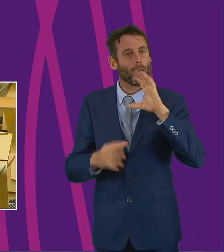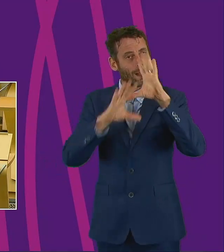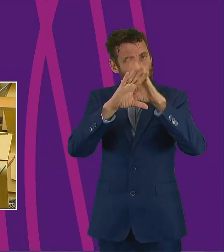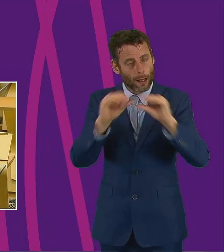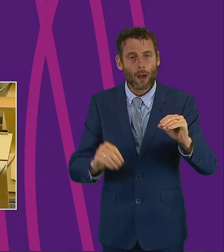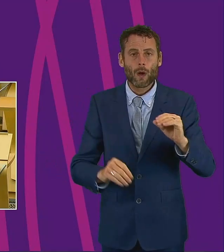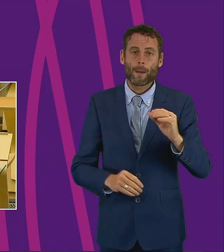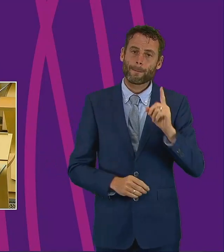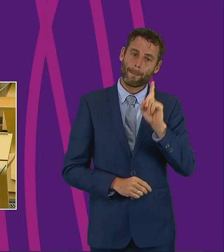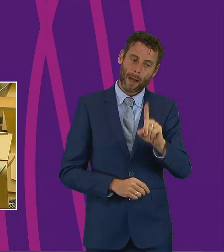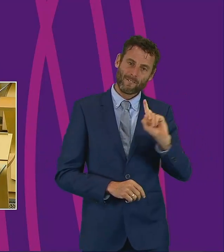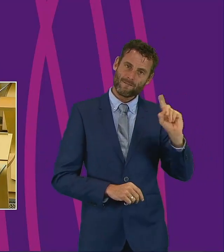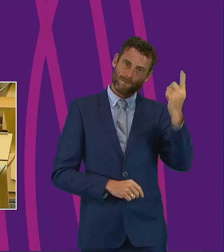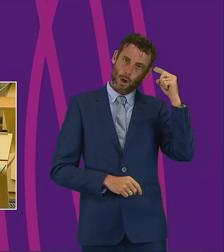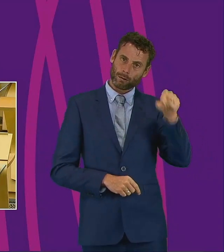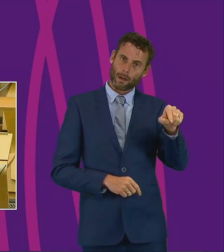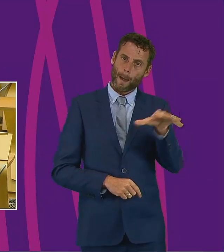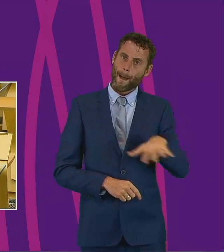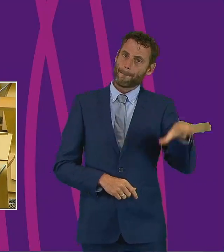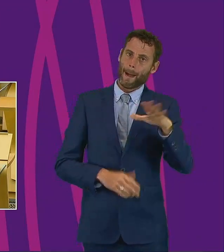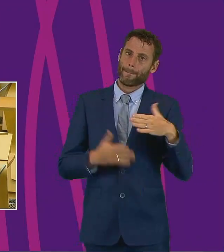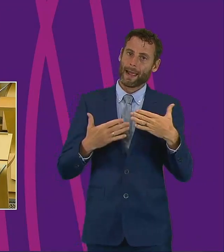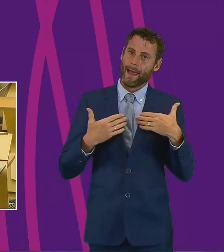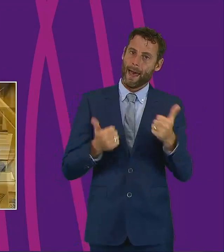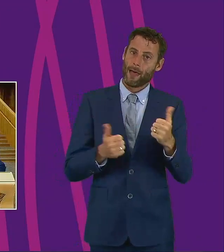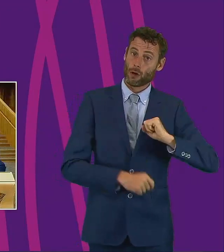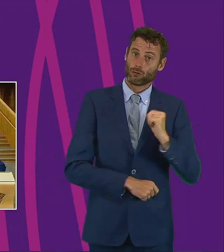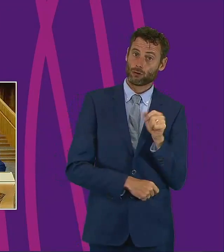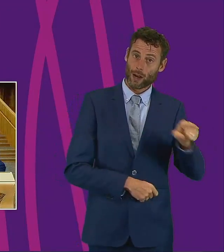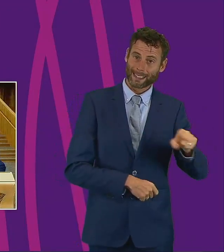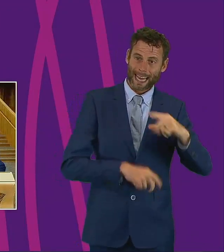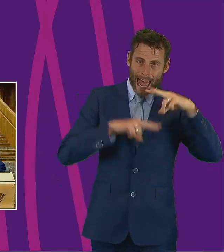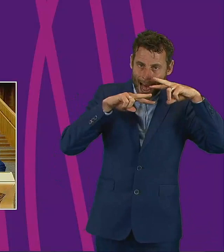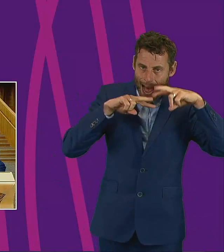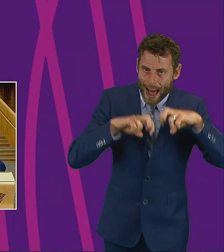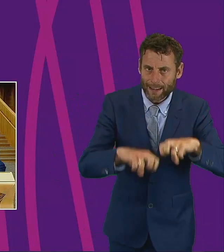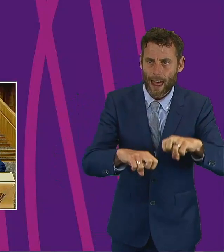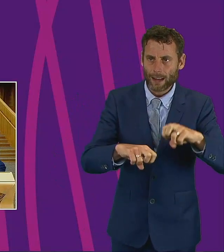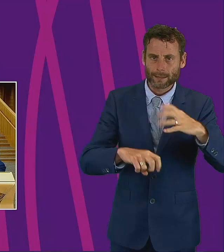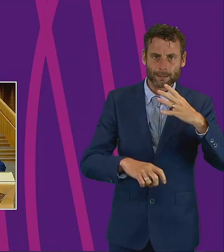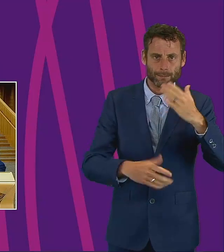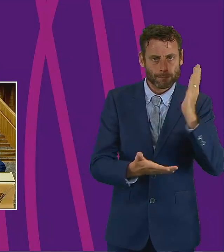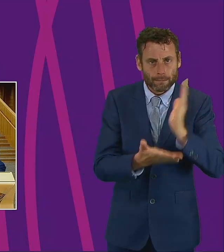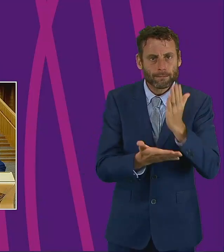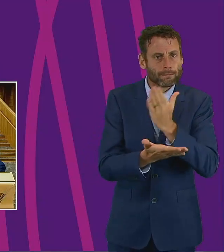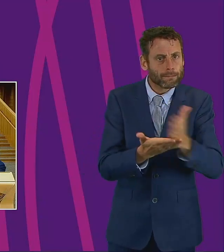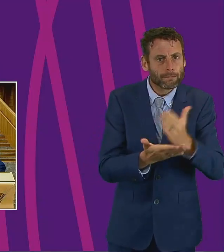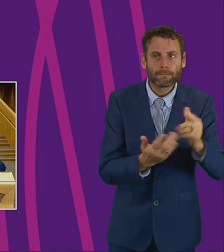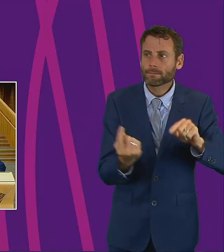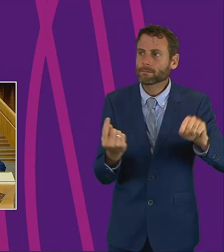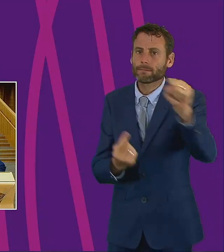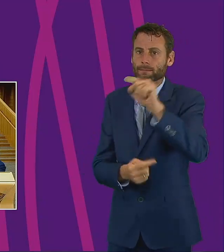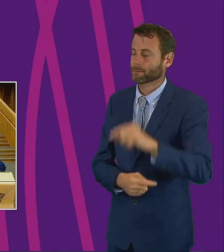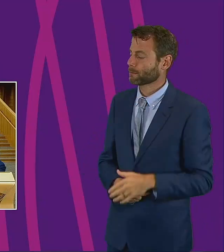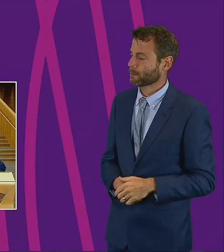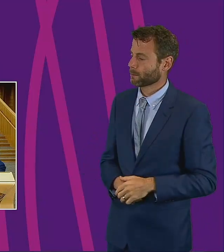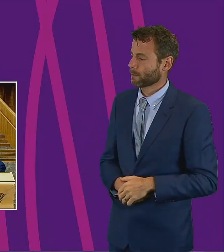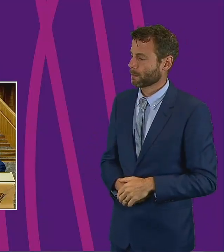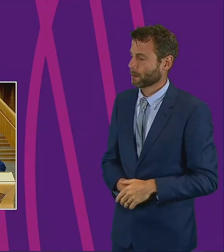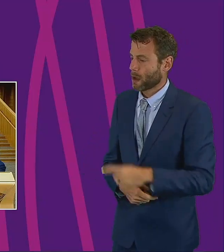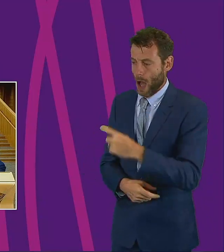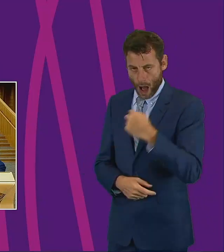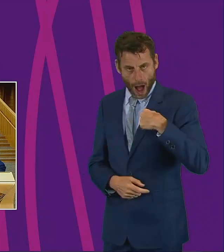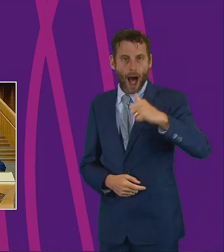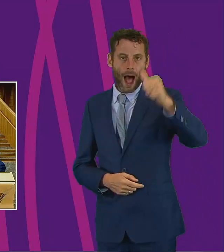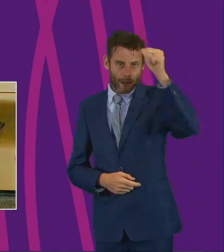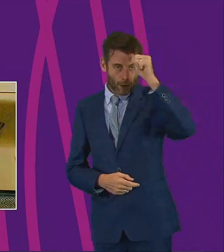Health Scotland has completed the analysis we have asked it to do. Ruth Davidson. Presiding Officer, I'm very well aware that individual discharges